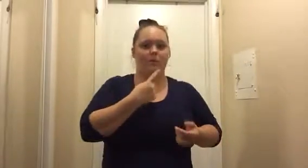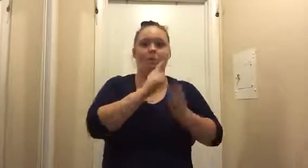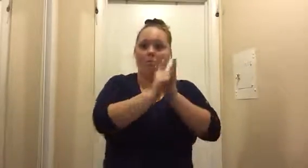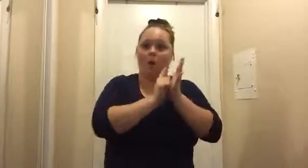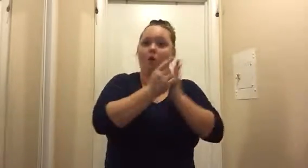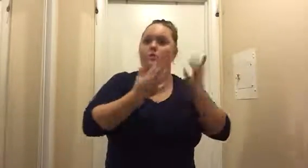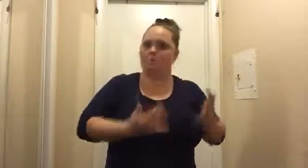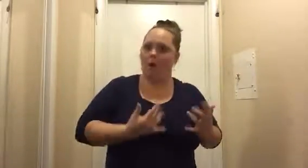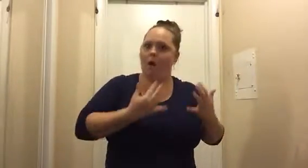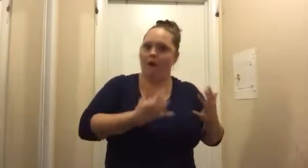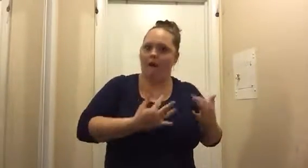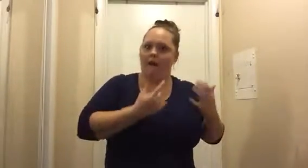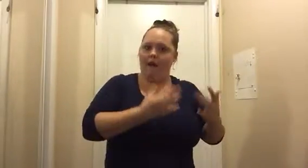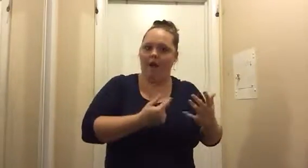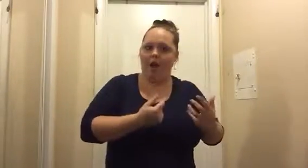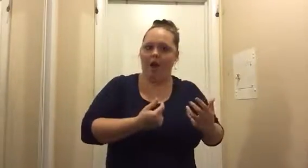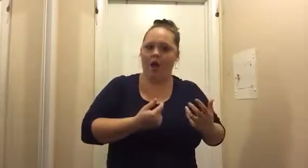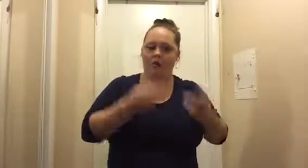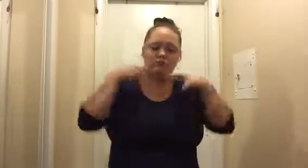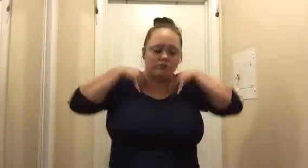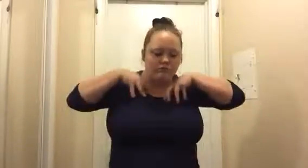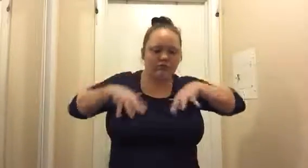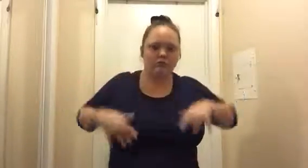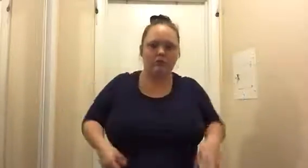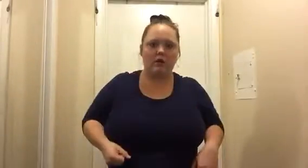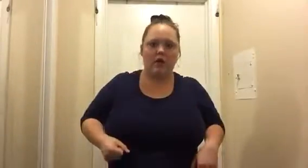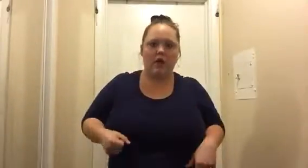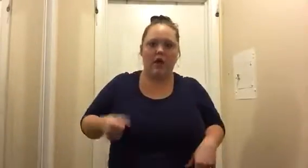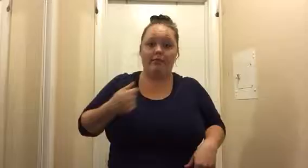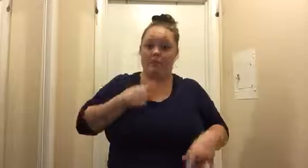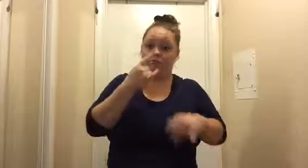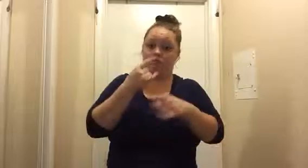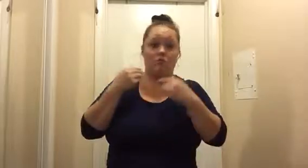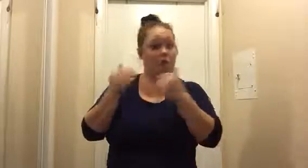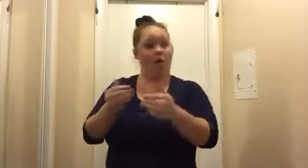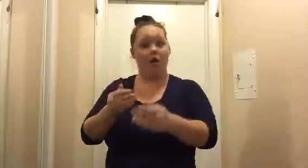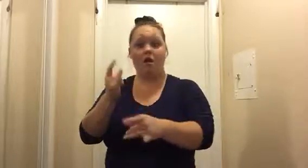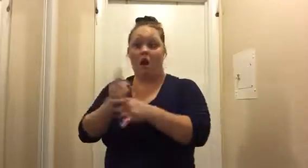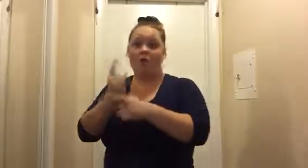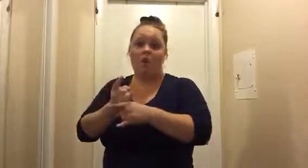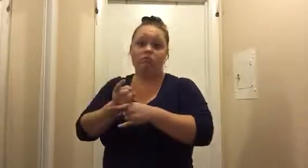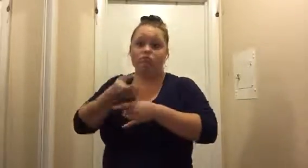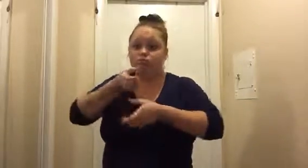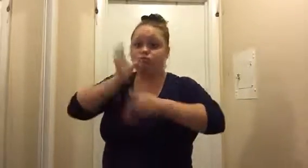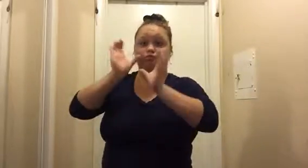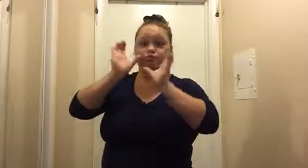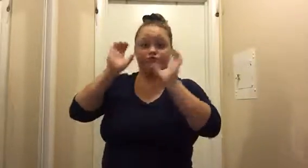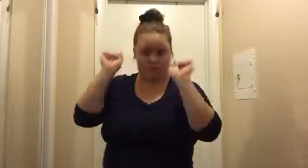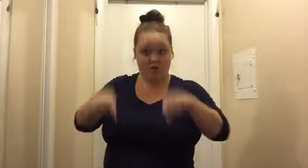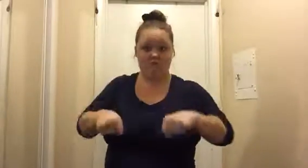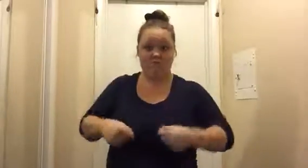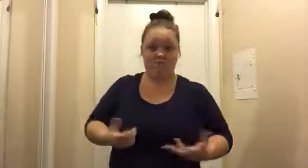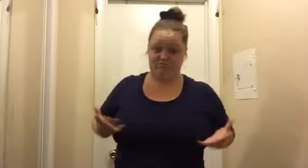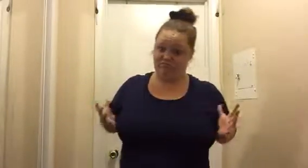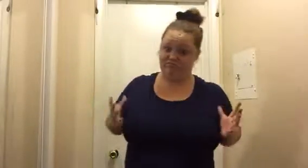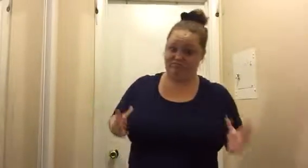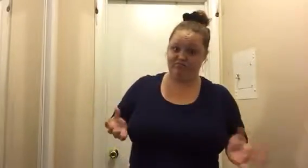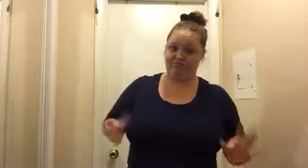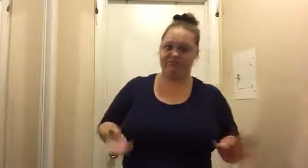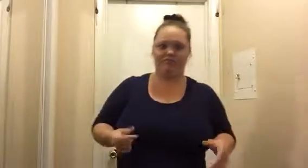brain, and then you drink alcohol. Sounds counterintuitive, I know, but hear me out. Usually,